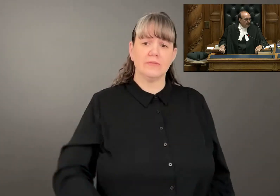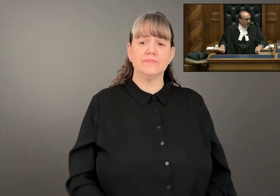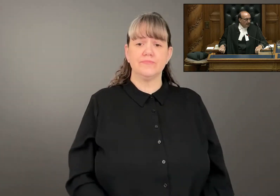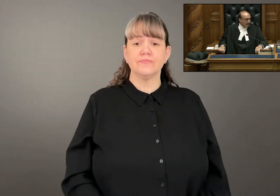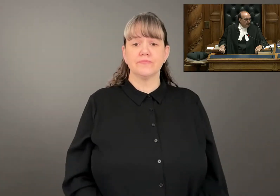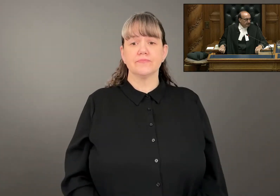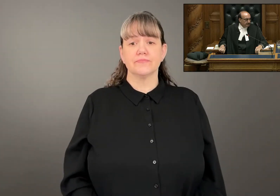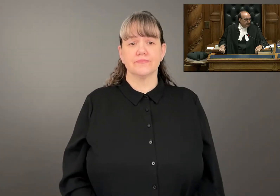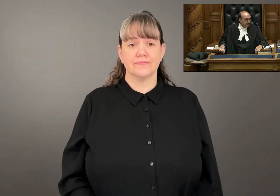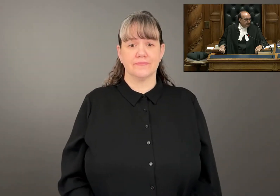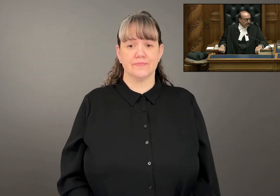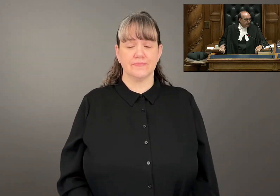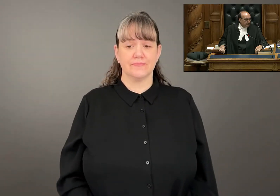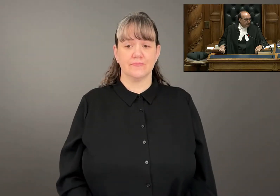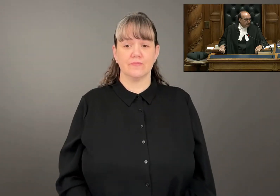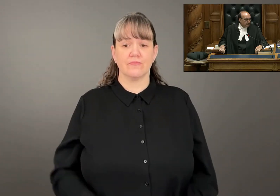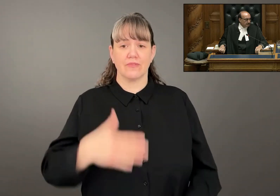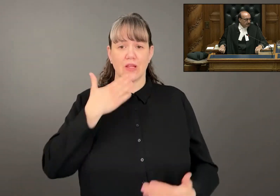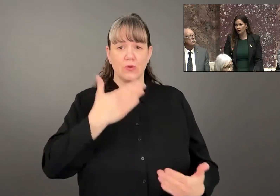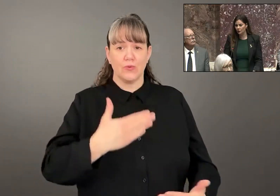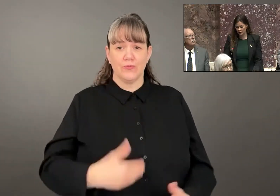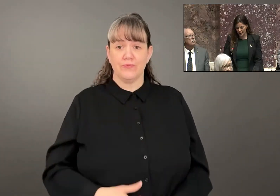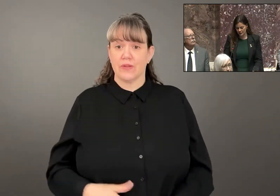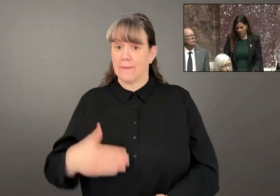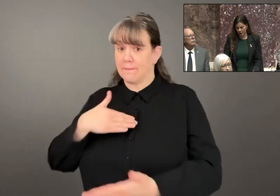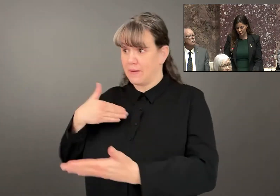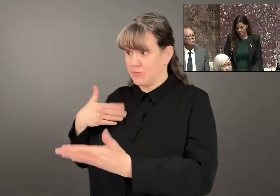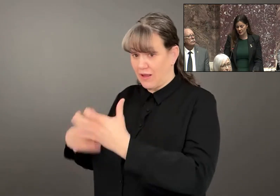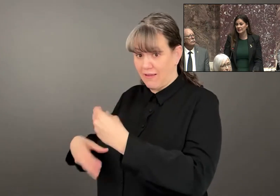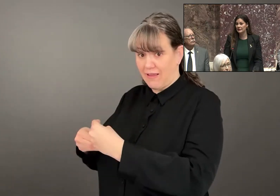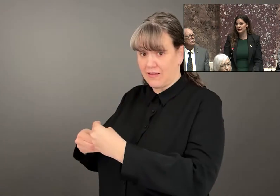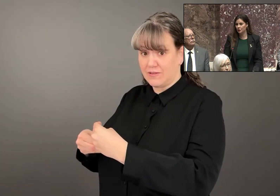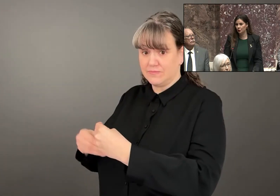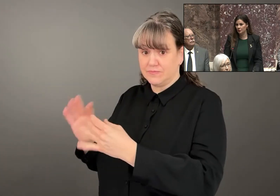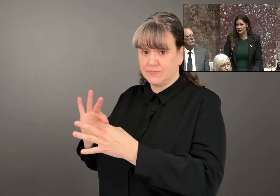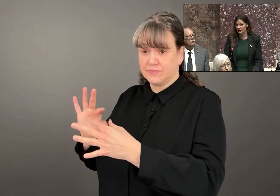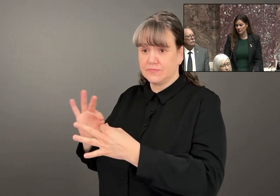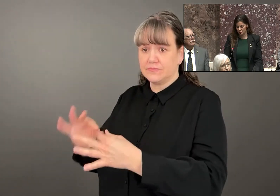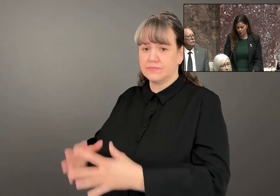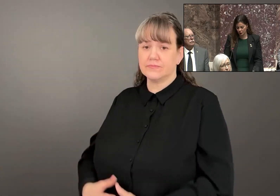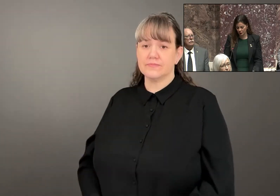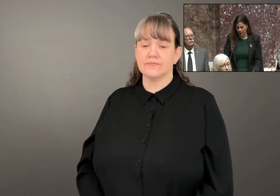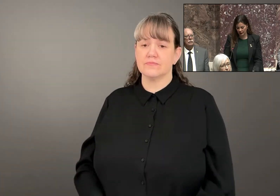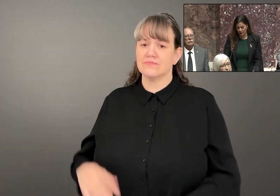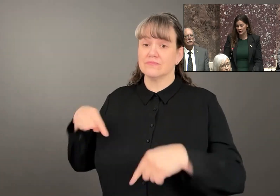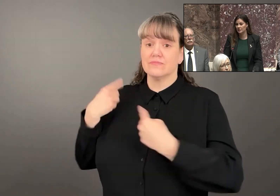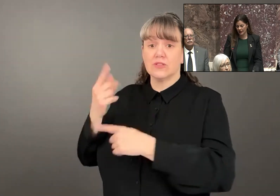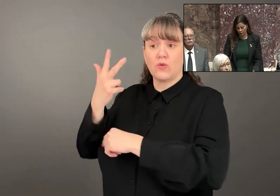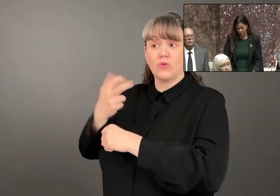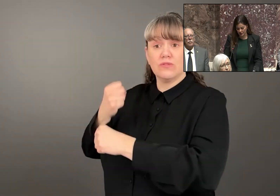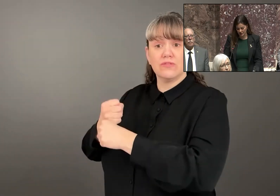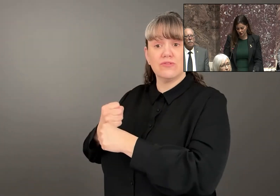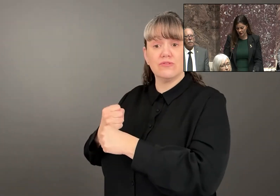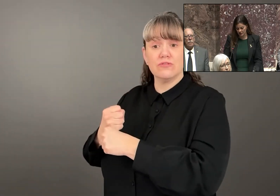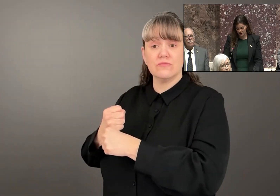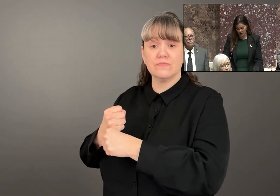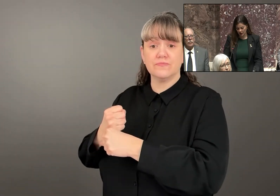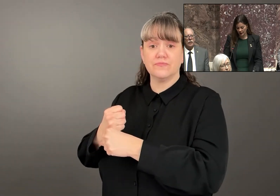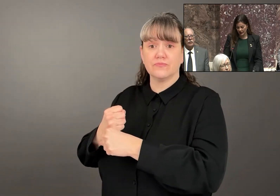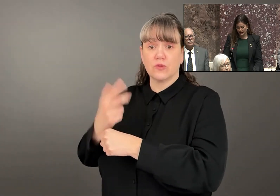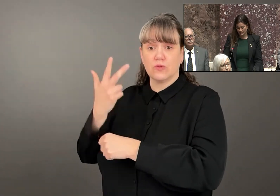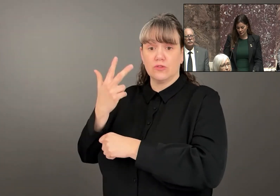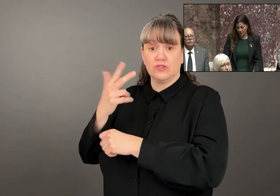Member supplemental. Thank you, Mr. Speaker. Over the last 3 years, 62% of the children in care that died were